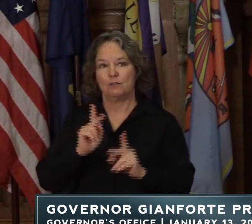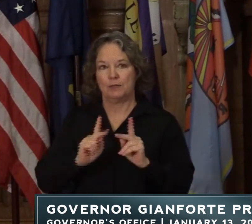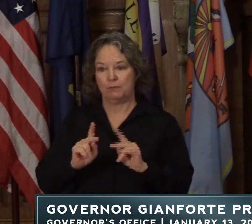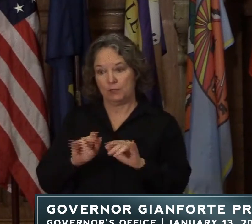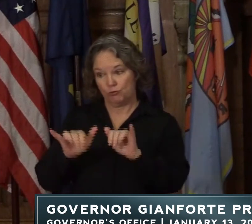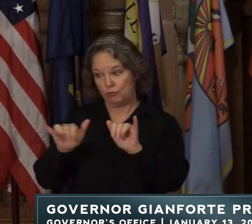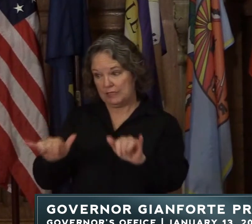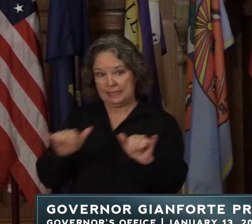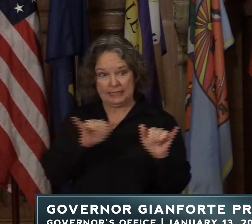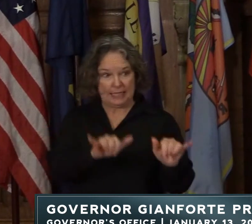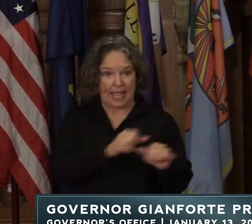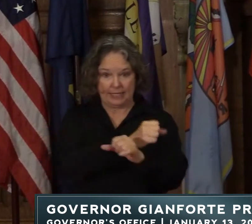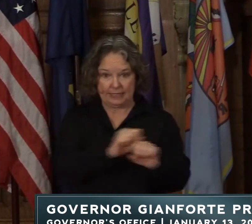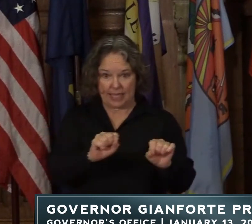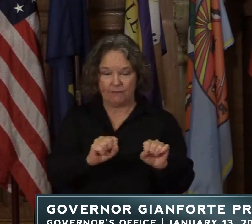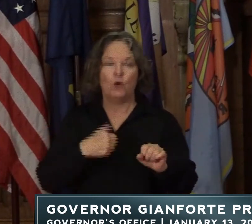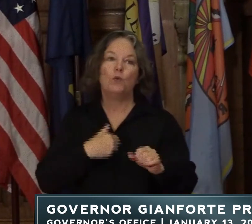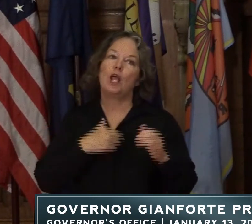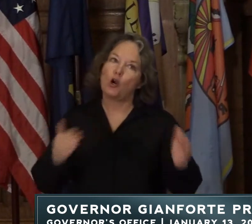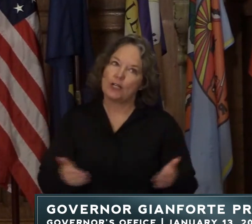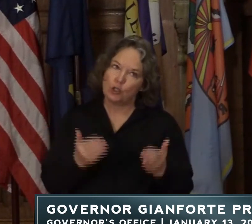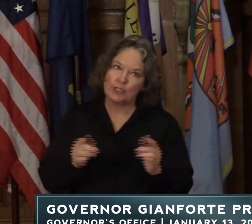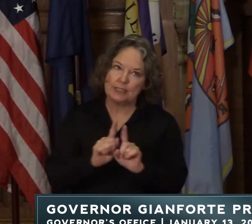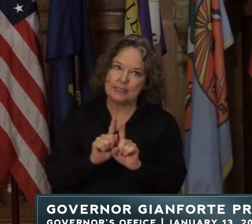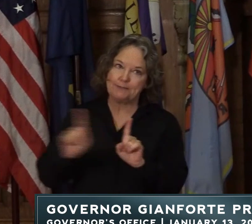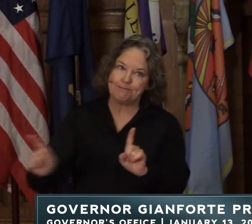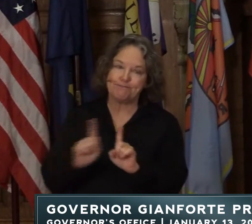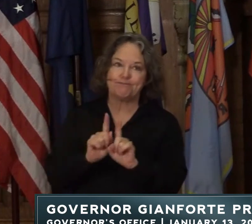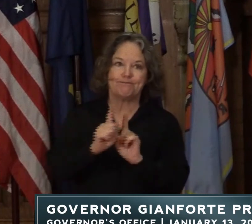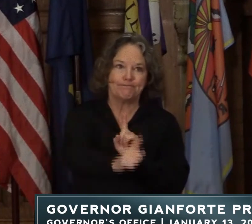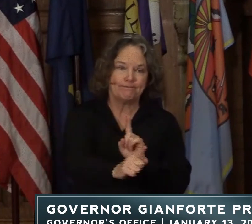safe. We're encouraging social distancing, masks when